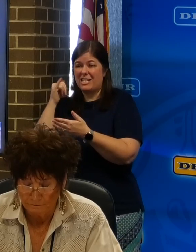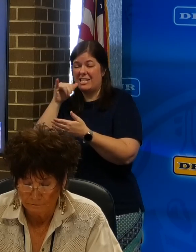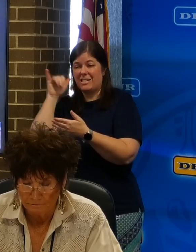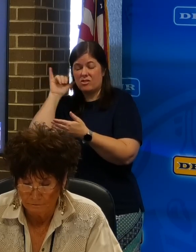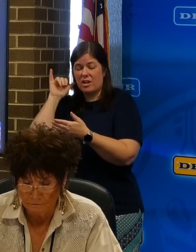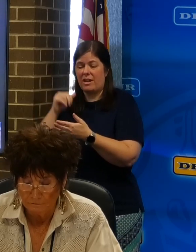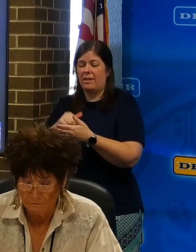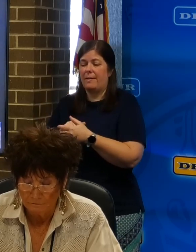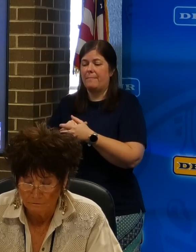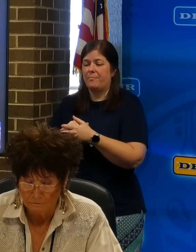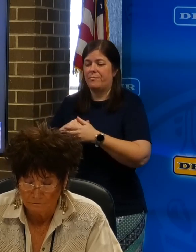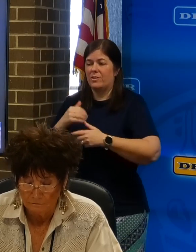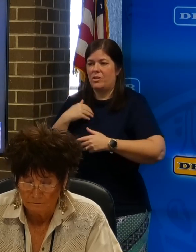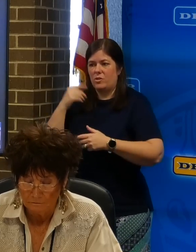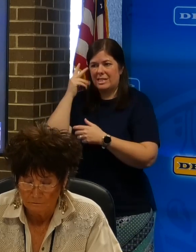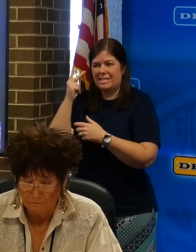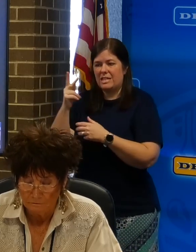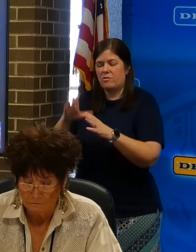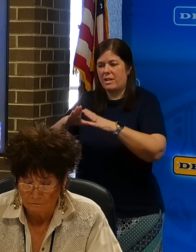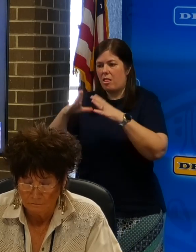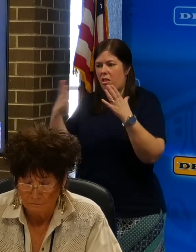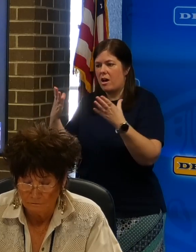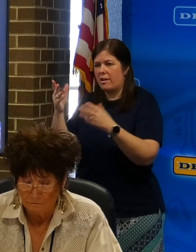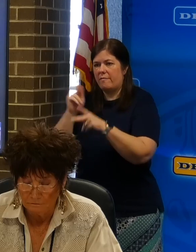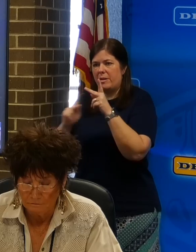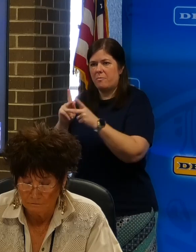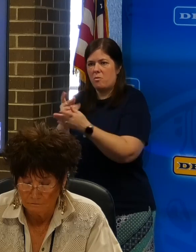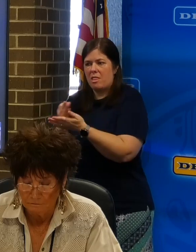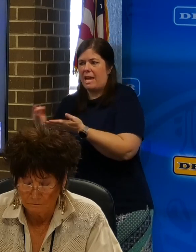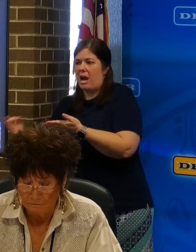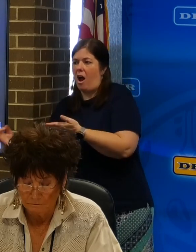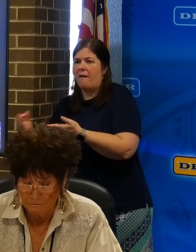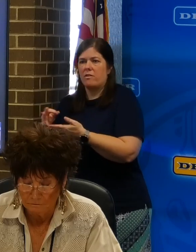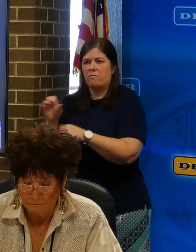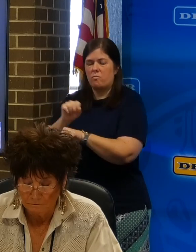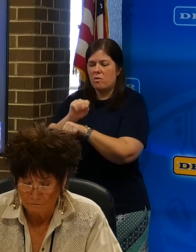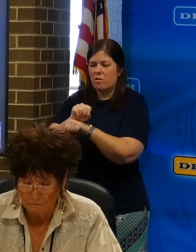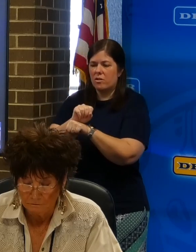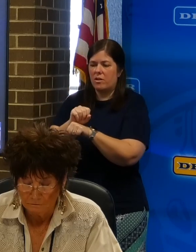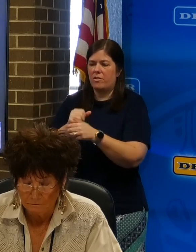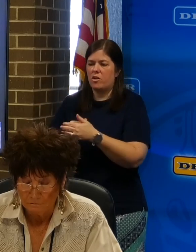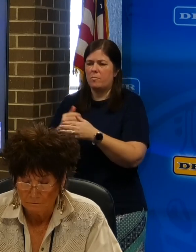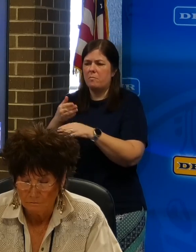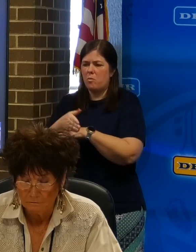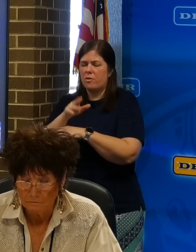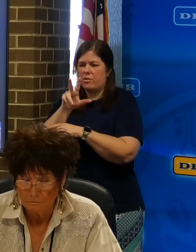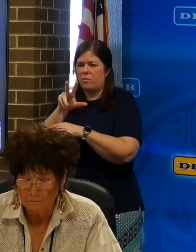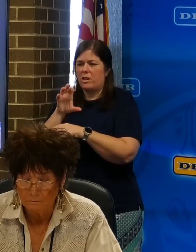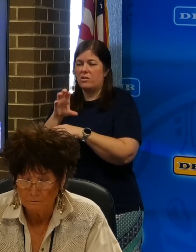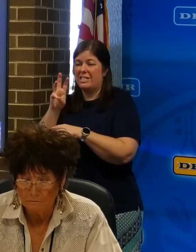surge of layoffs. There also has been more than 306,000